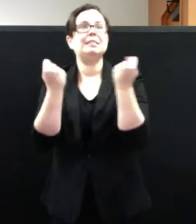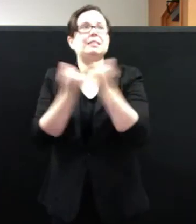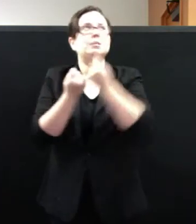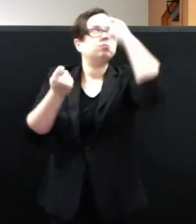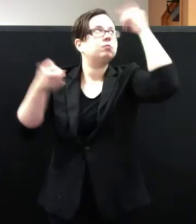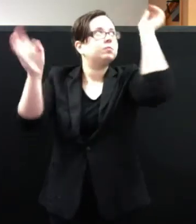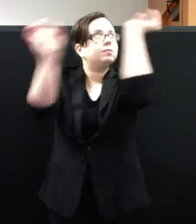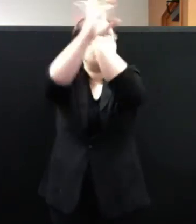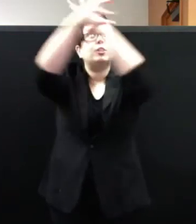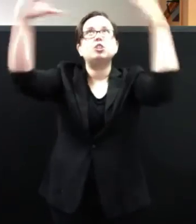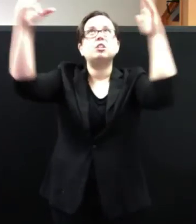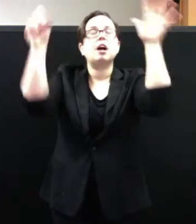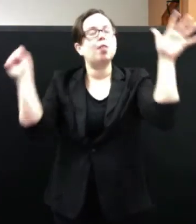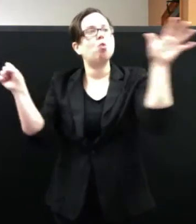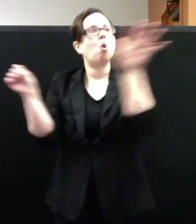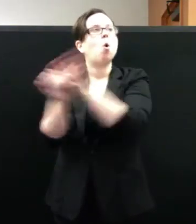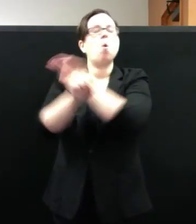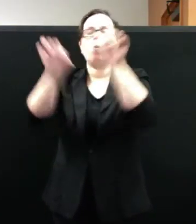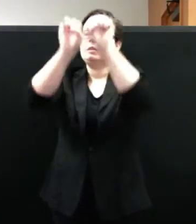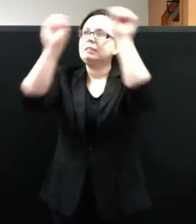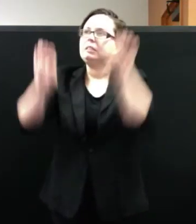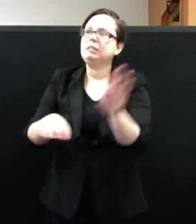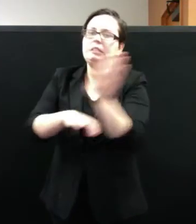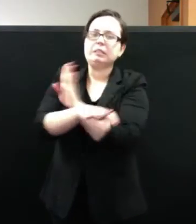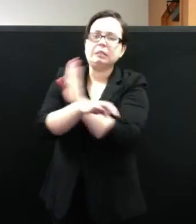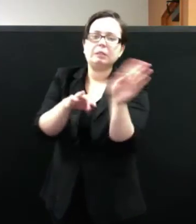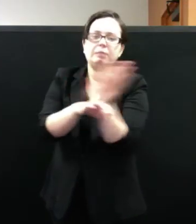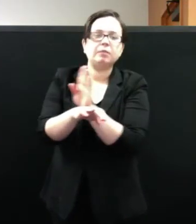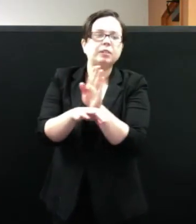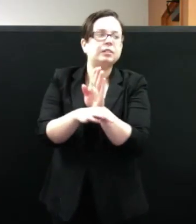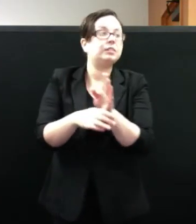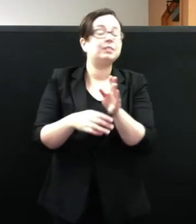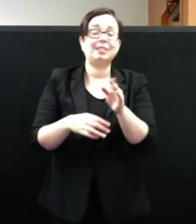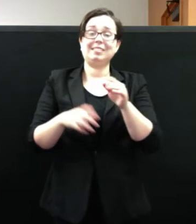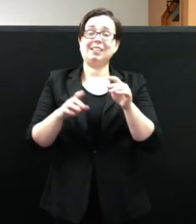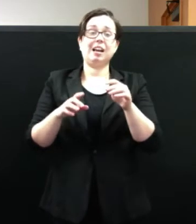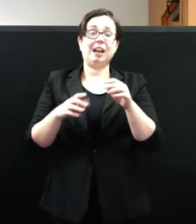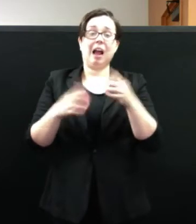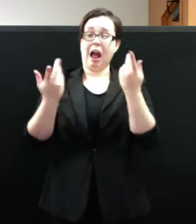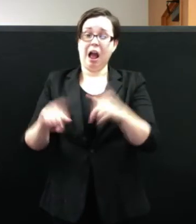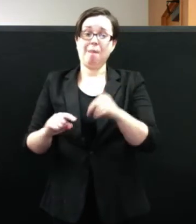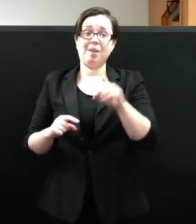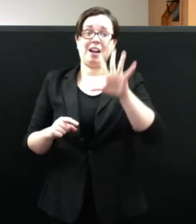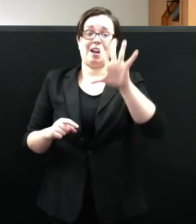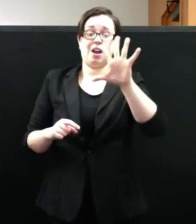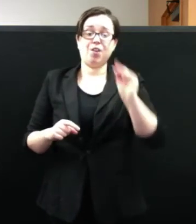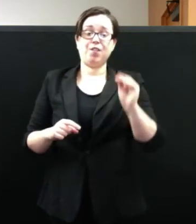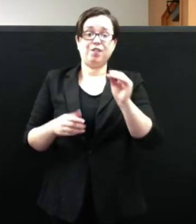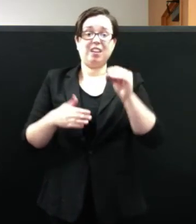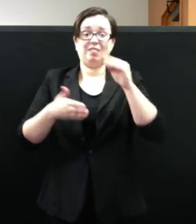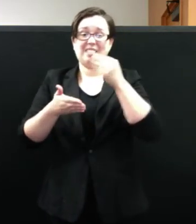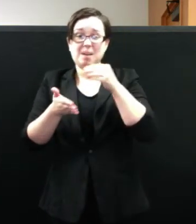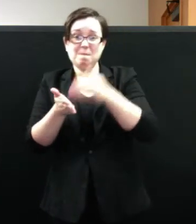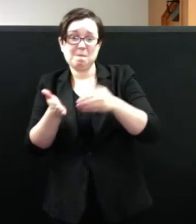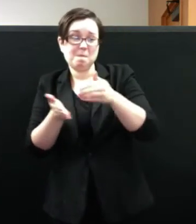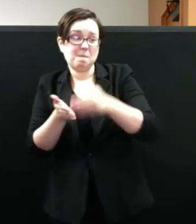business, systems upon systems, they reclaimed $50 million of revenue, and they also moved from a D